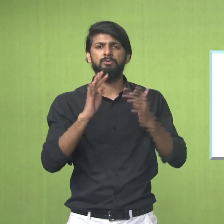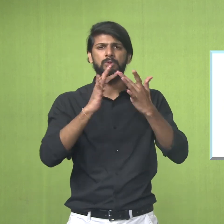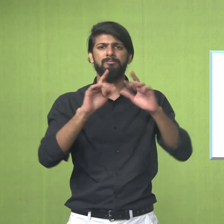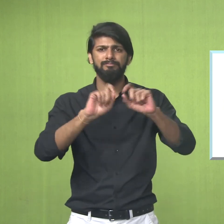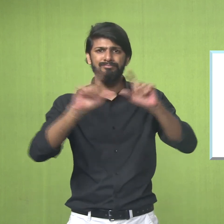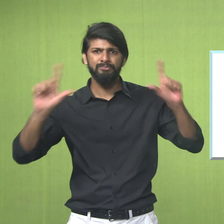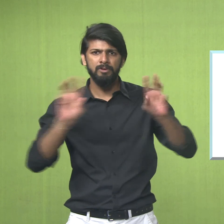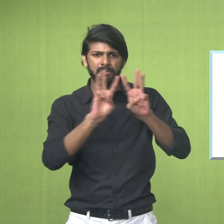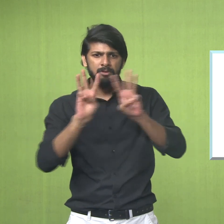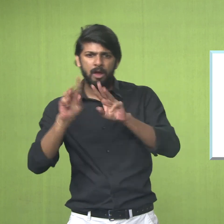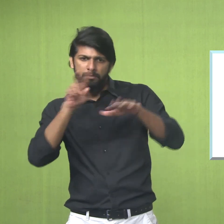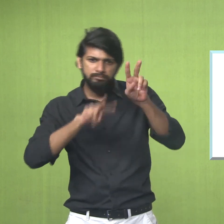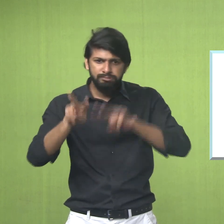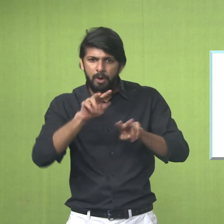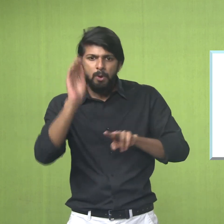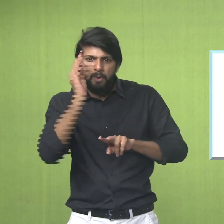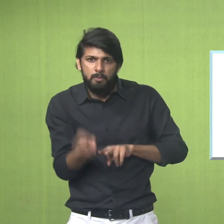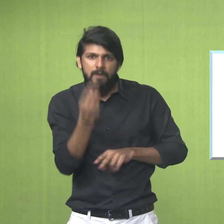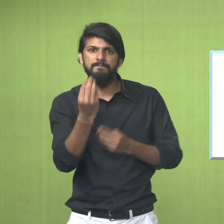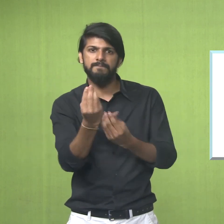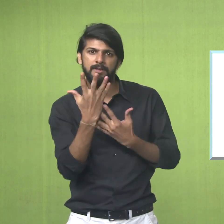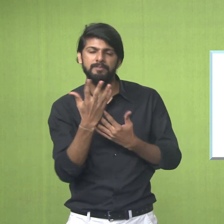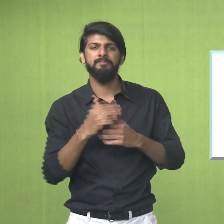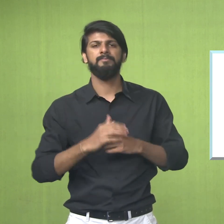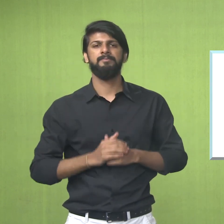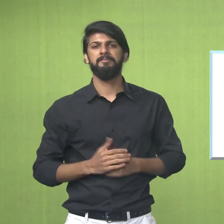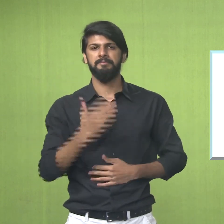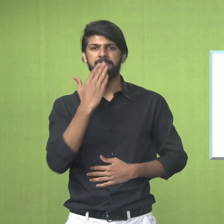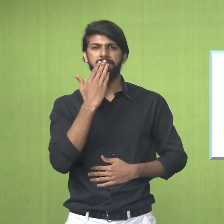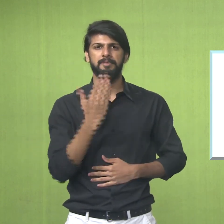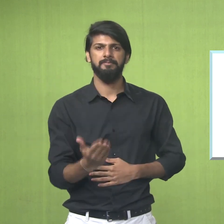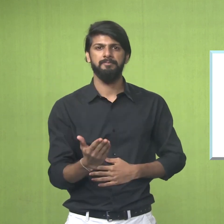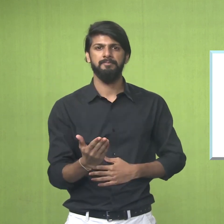may visit our website www.nios.ac.in. Thank you.